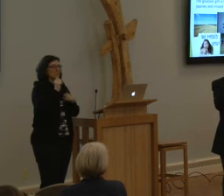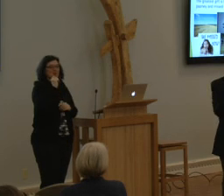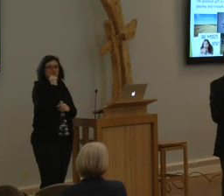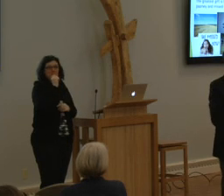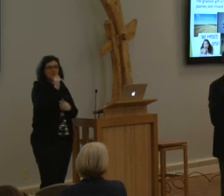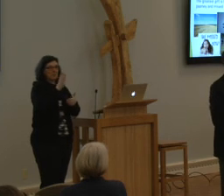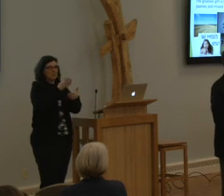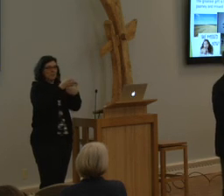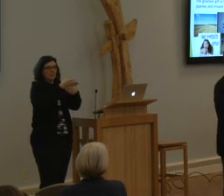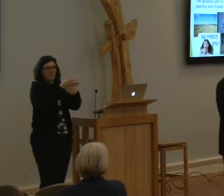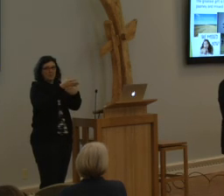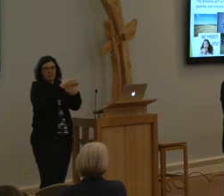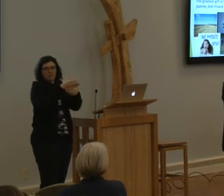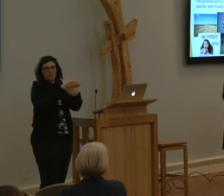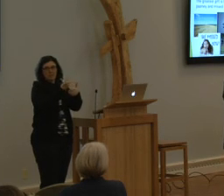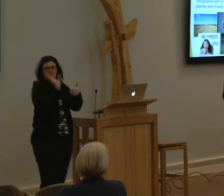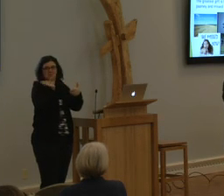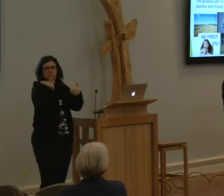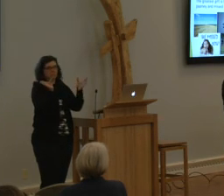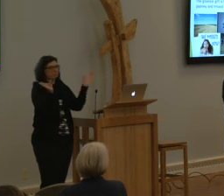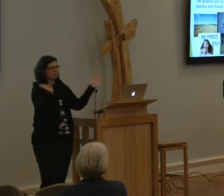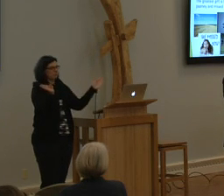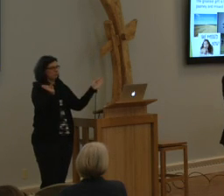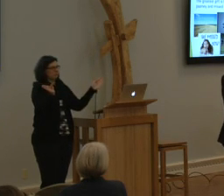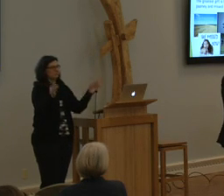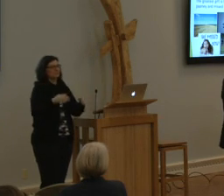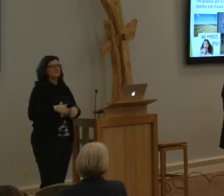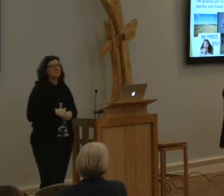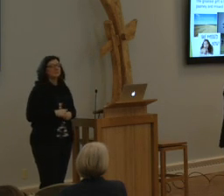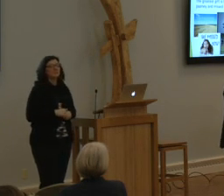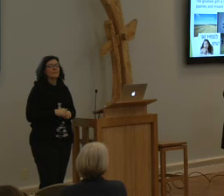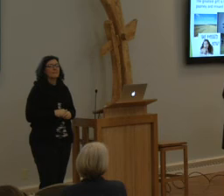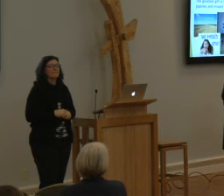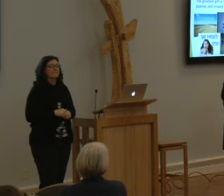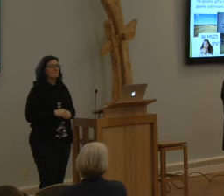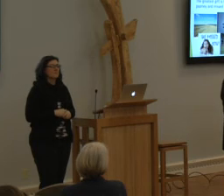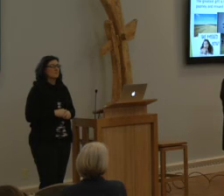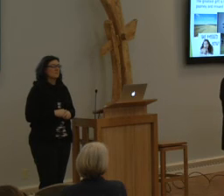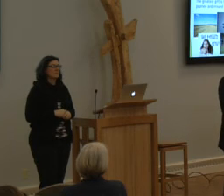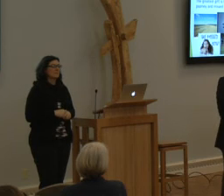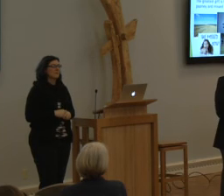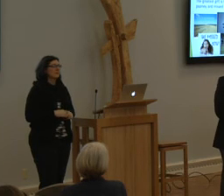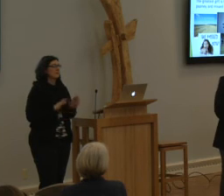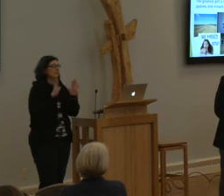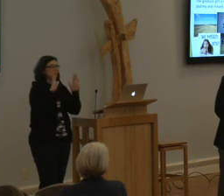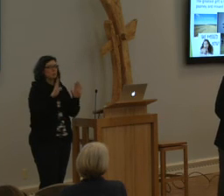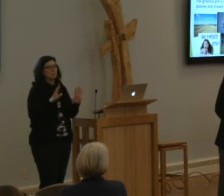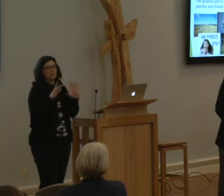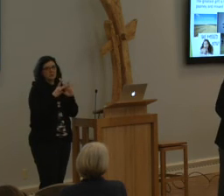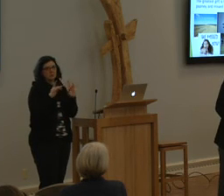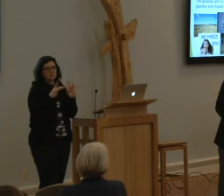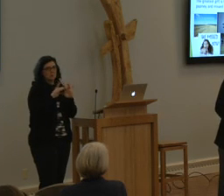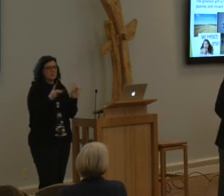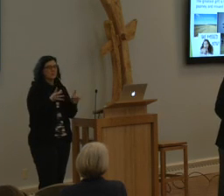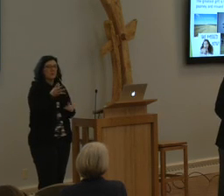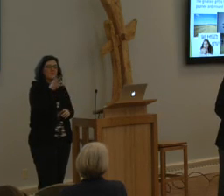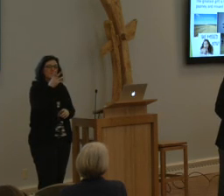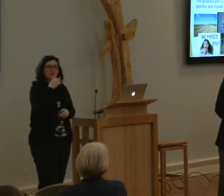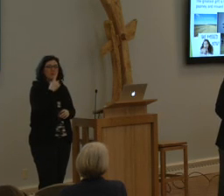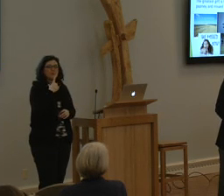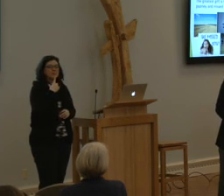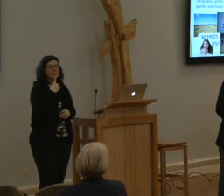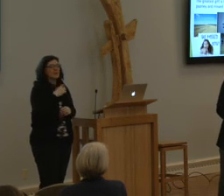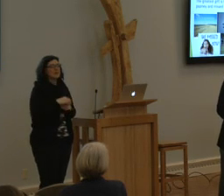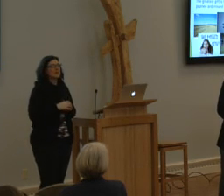in the middle. And I heard a couple of great stories. People stood up and said, the mom who said, we took our